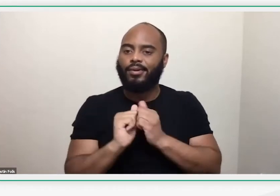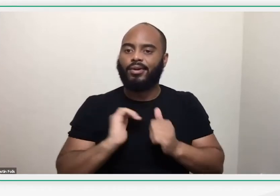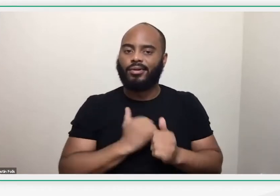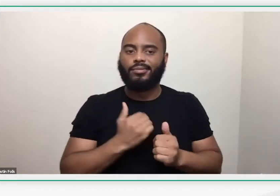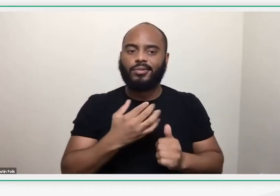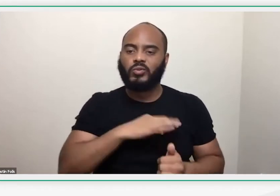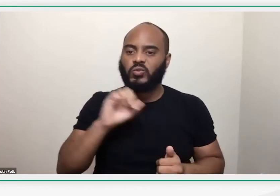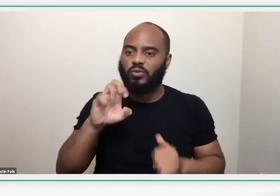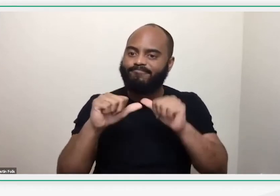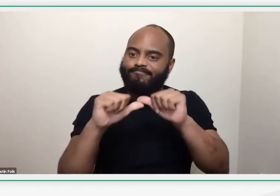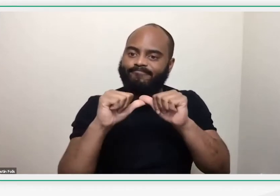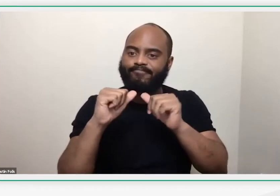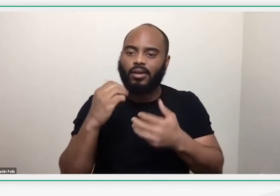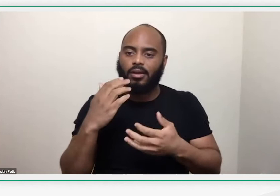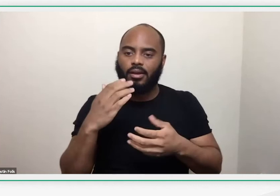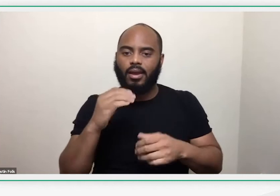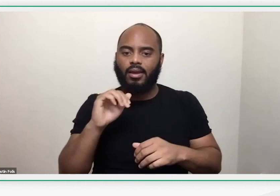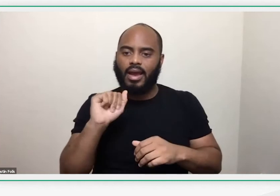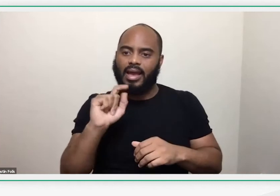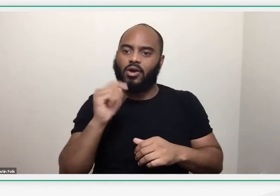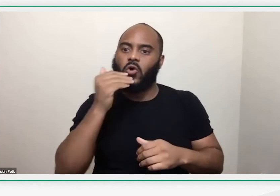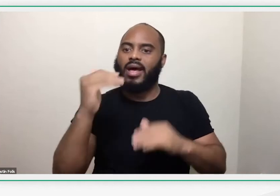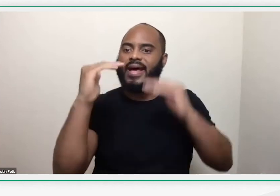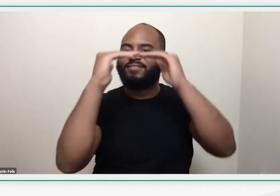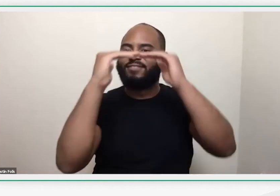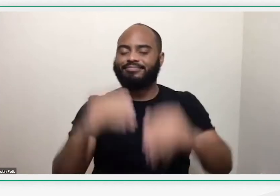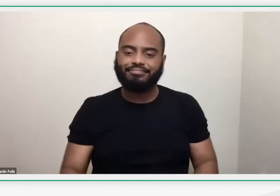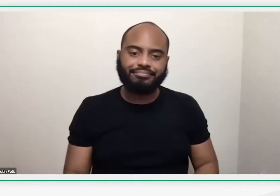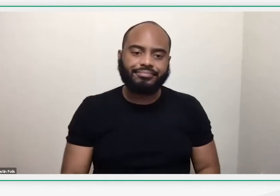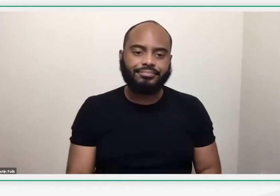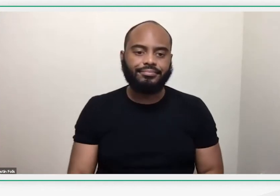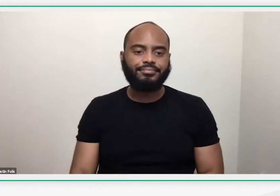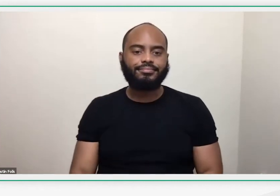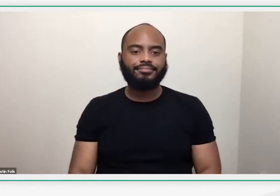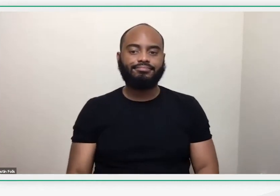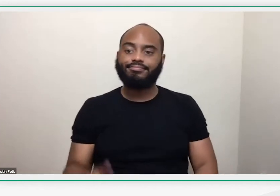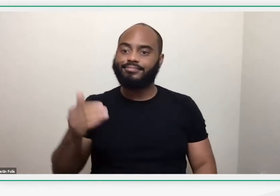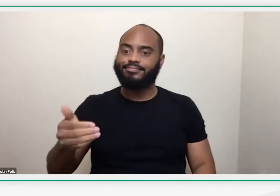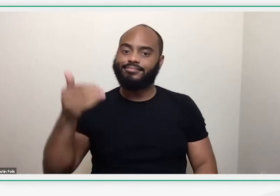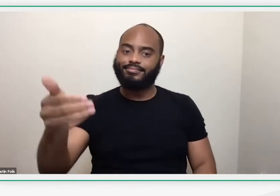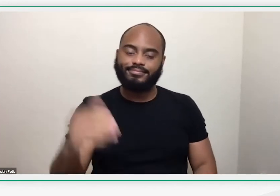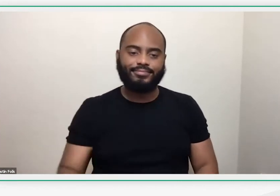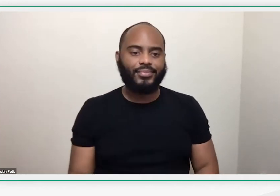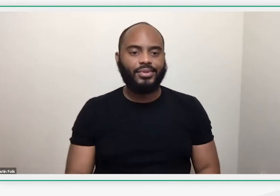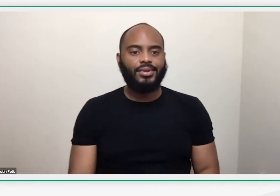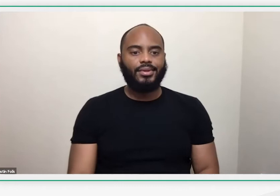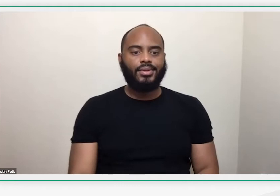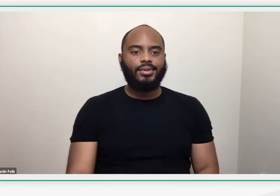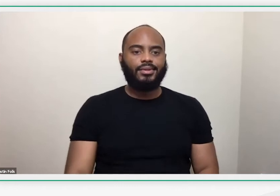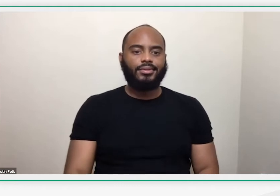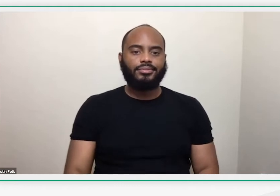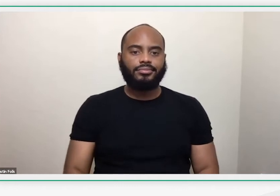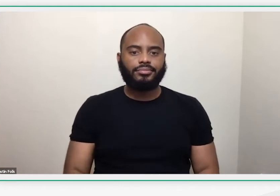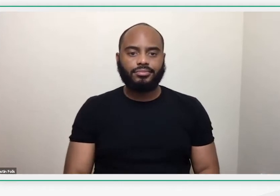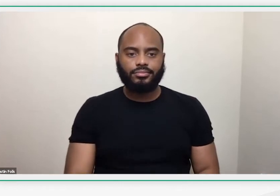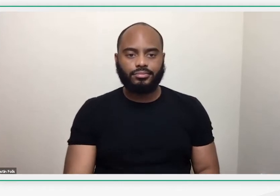So it's very critical for us to maintain an optimal credit score and keep that.